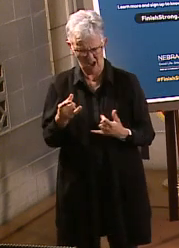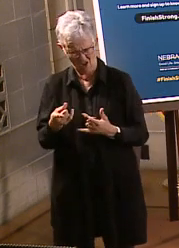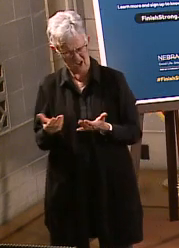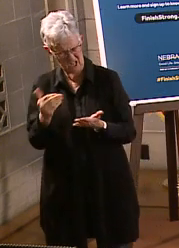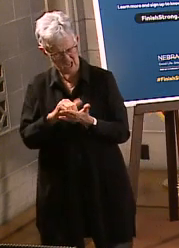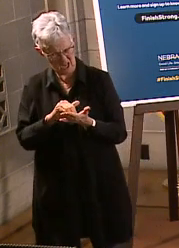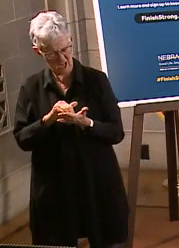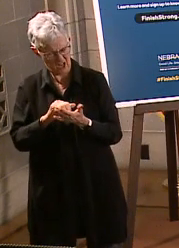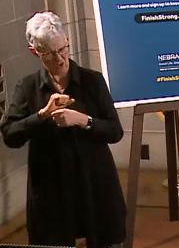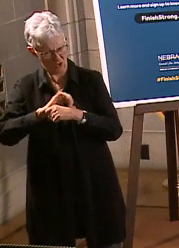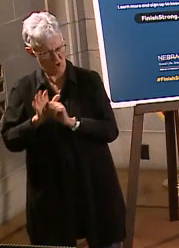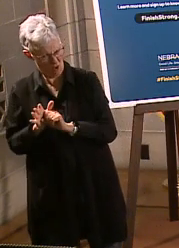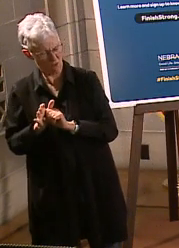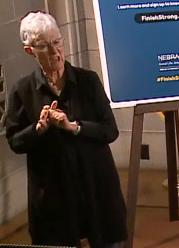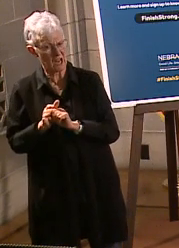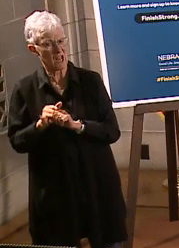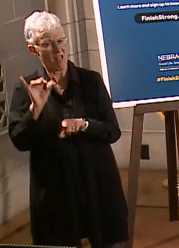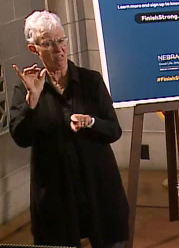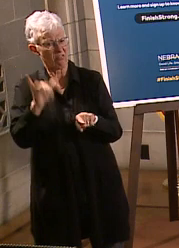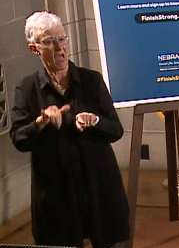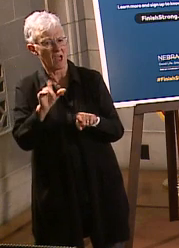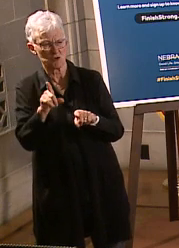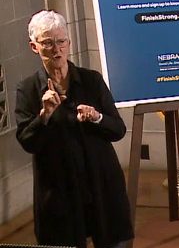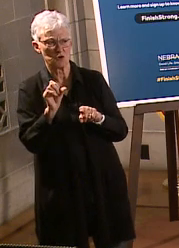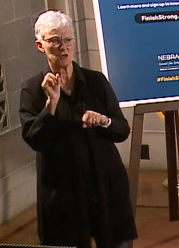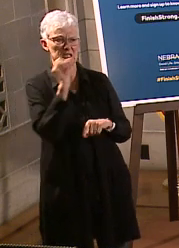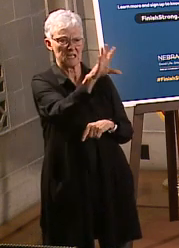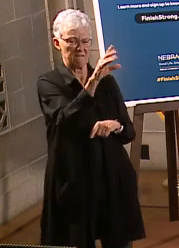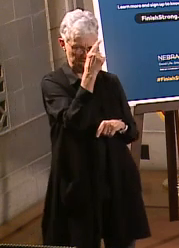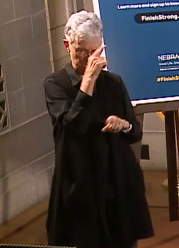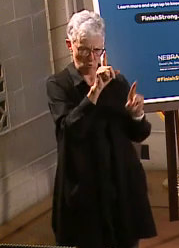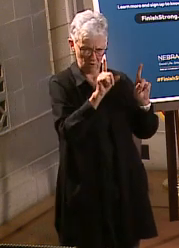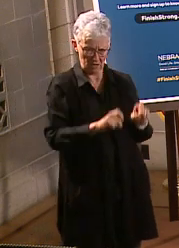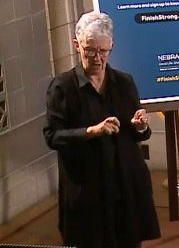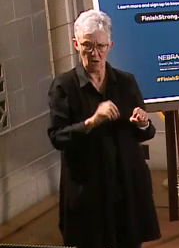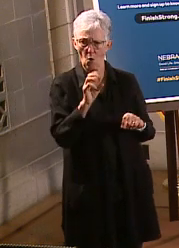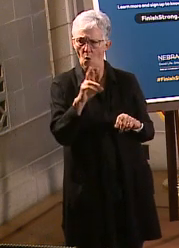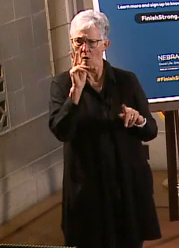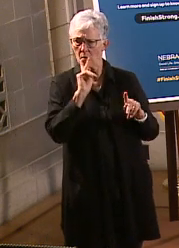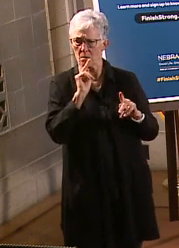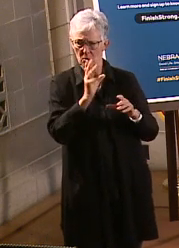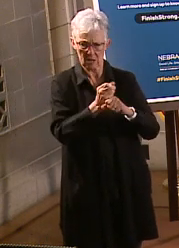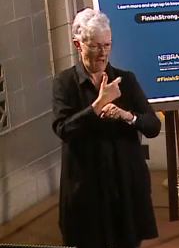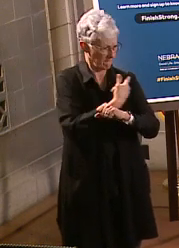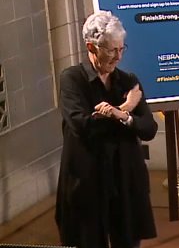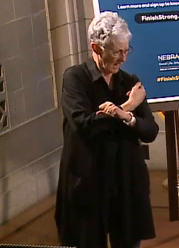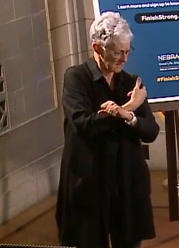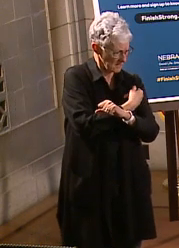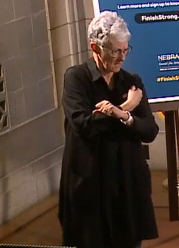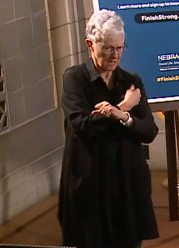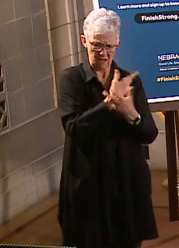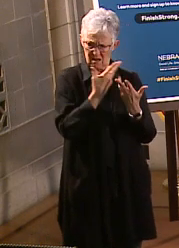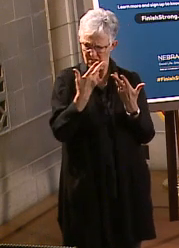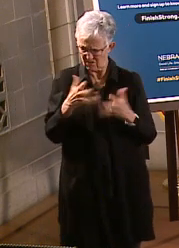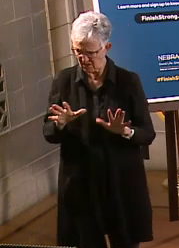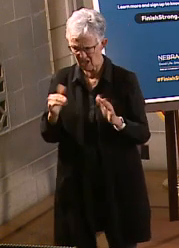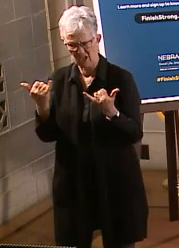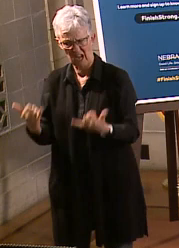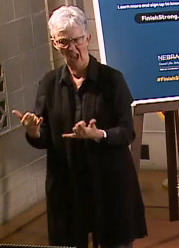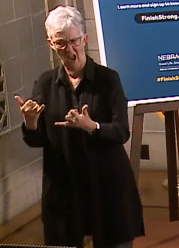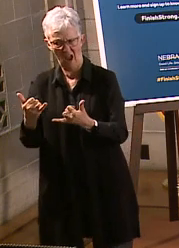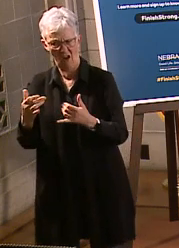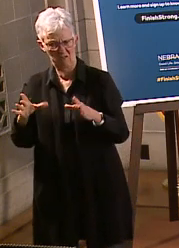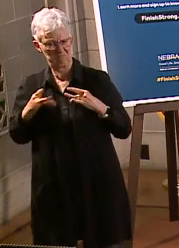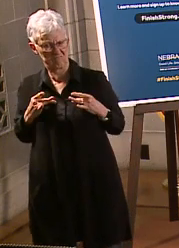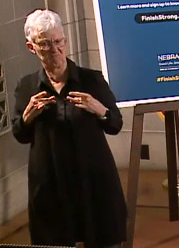another infection, or a patient that might be fully vaccinated past 14 days or even less and now has a reinfection. Those are the ones